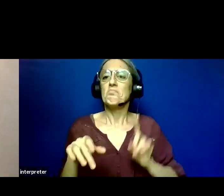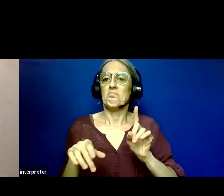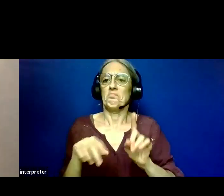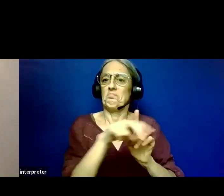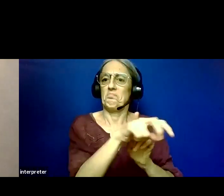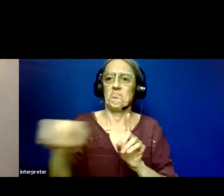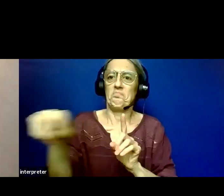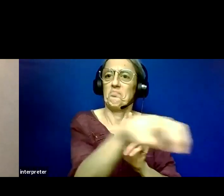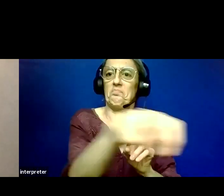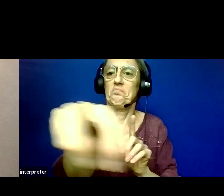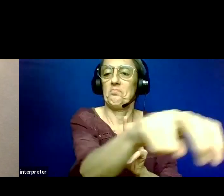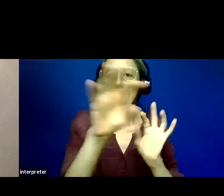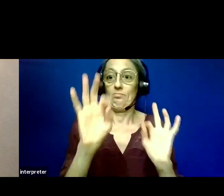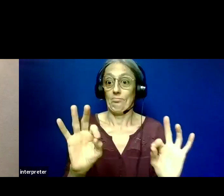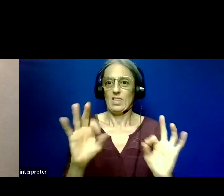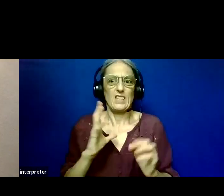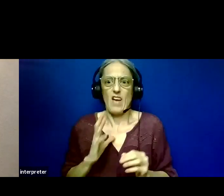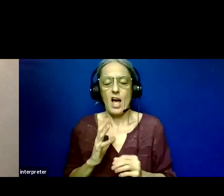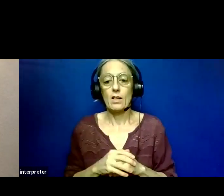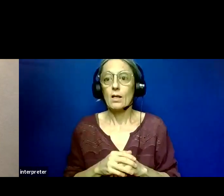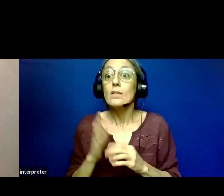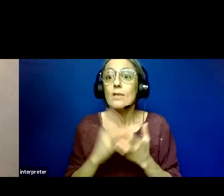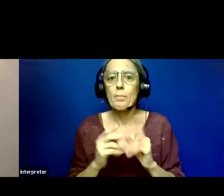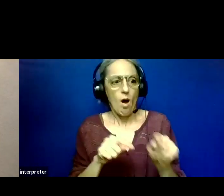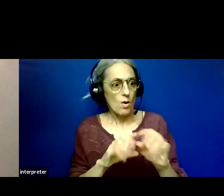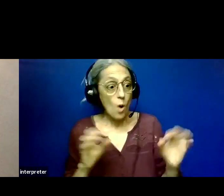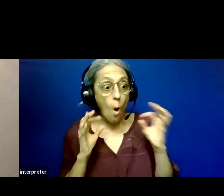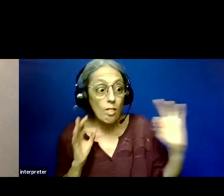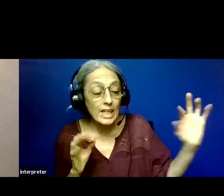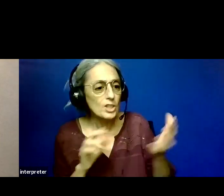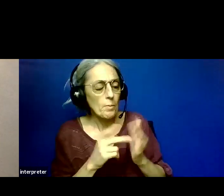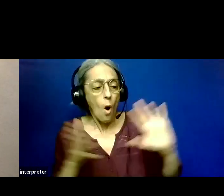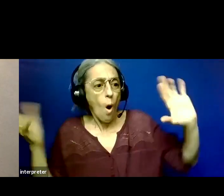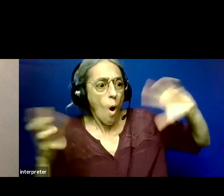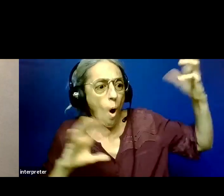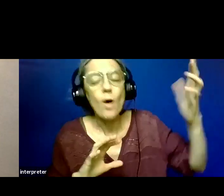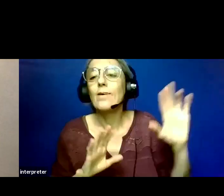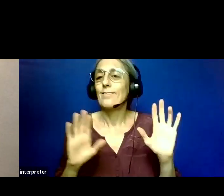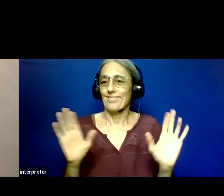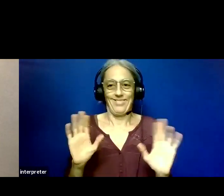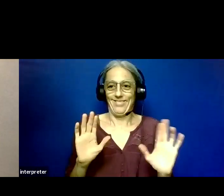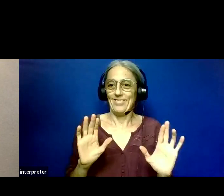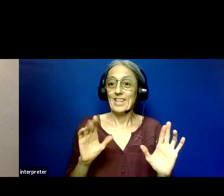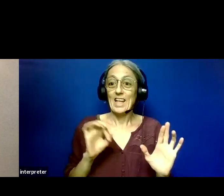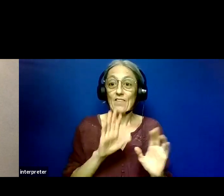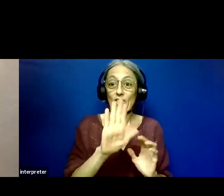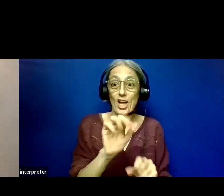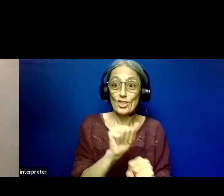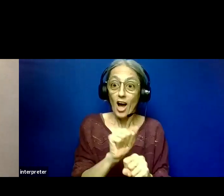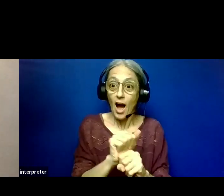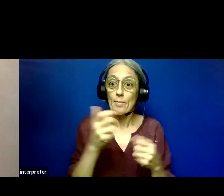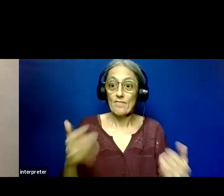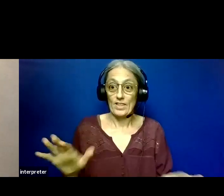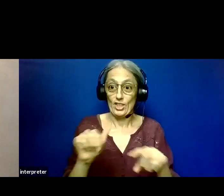people freak out when they see a dog without a leash because most laws say a dog has to be leashed. But if that's the task the dog has been trained to perform, it's